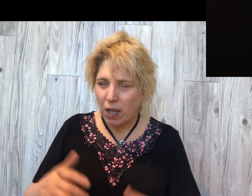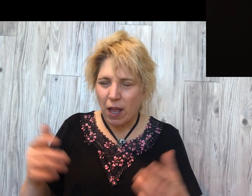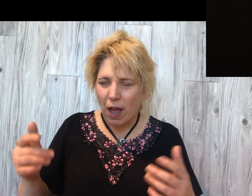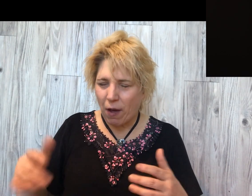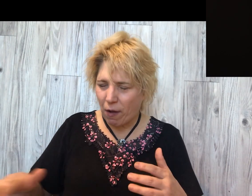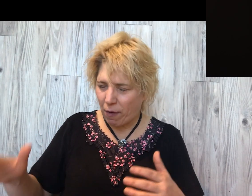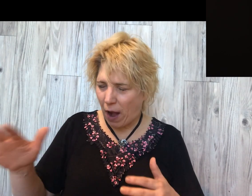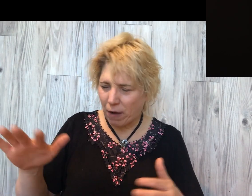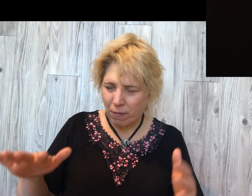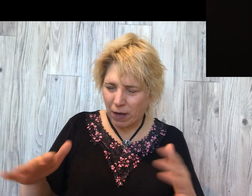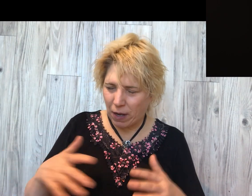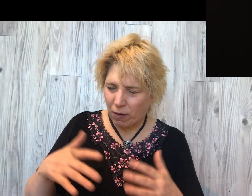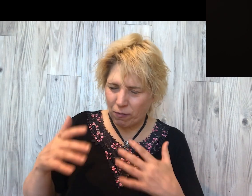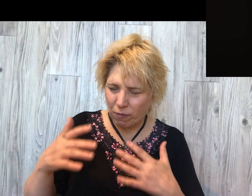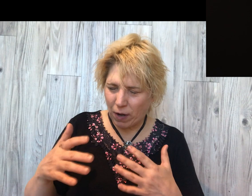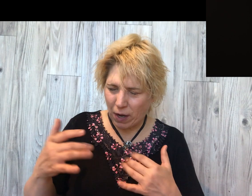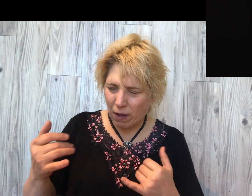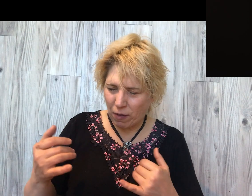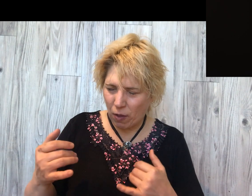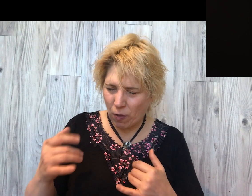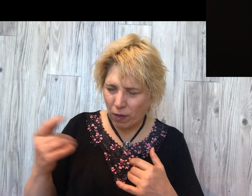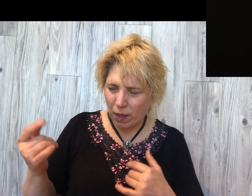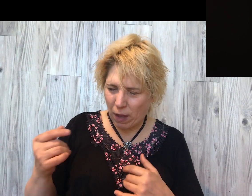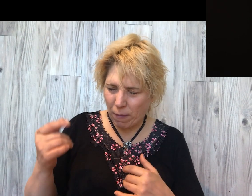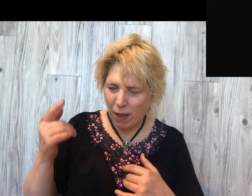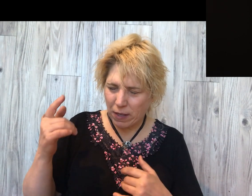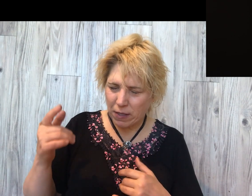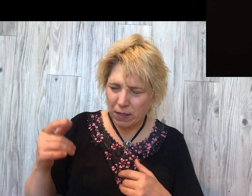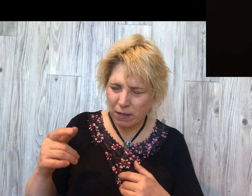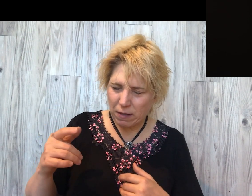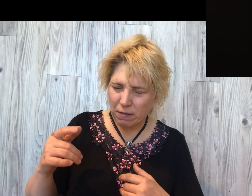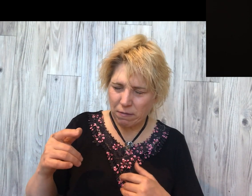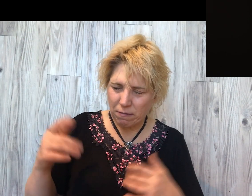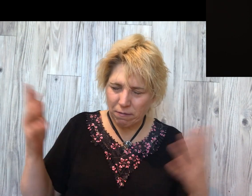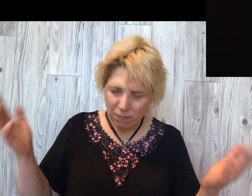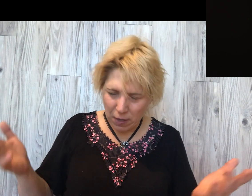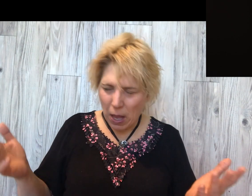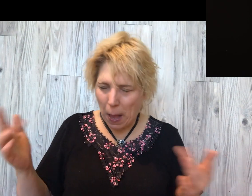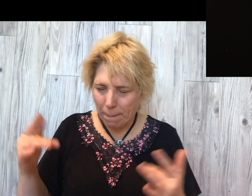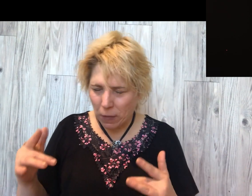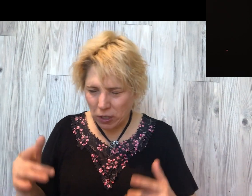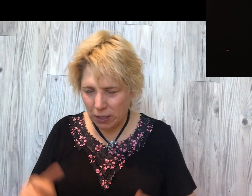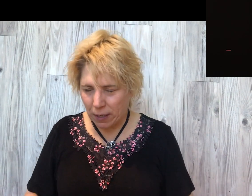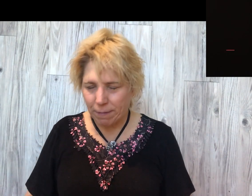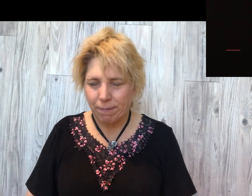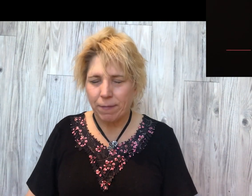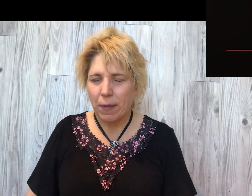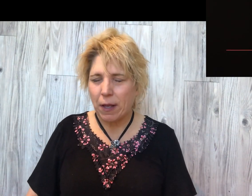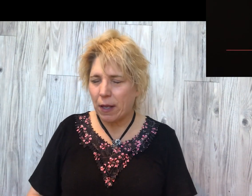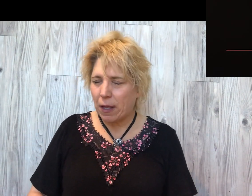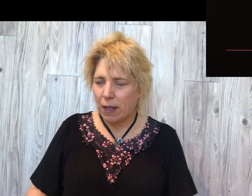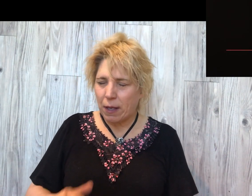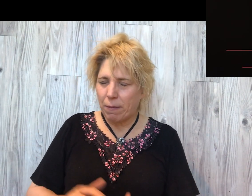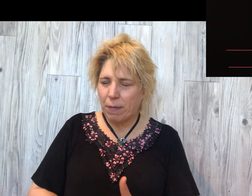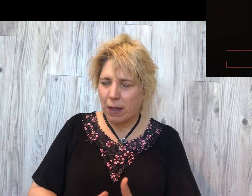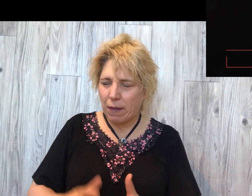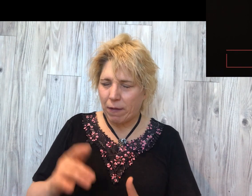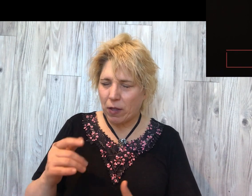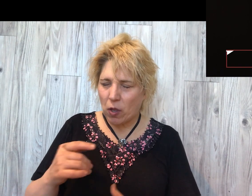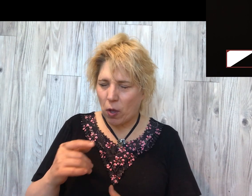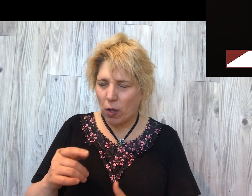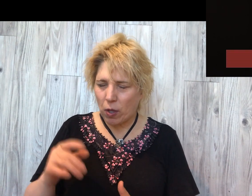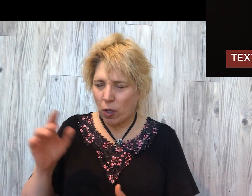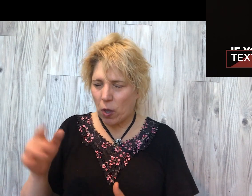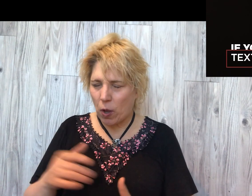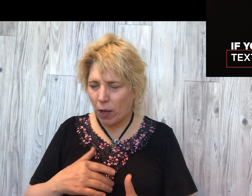people around me. Right now, the only thing I'm asking you for is mercy, believing that it is only